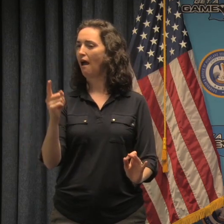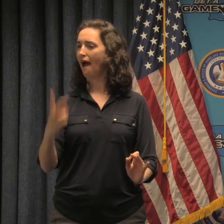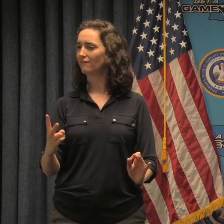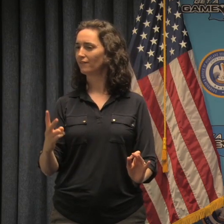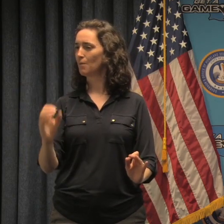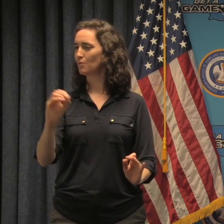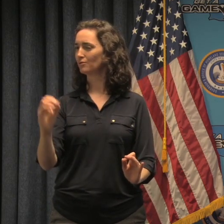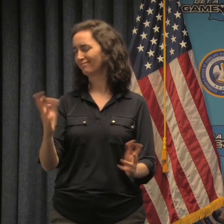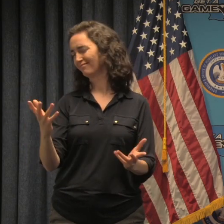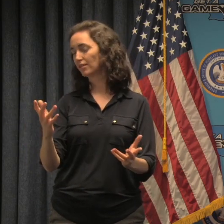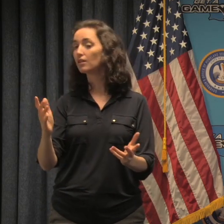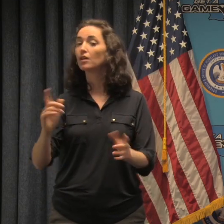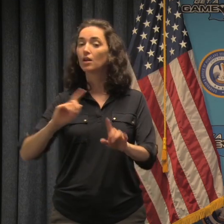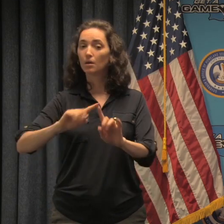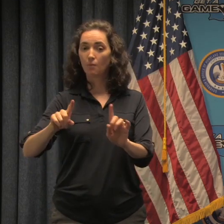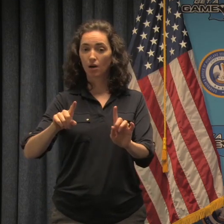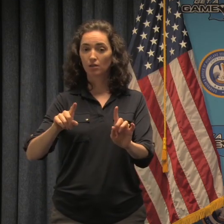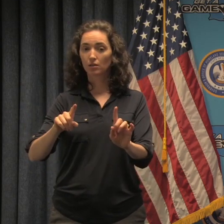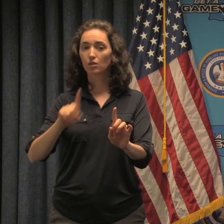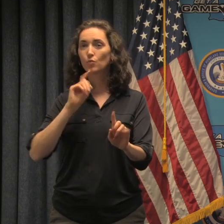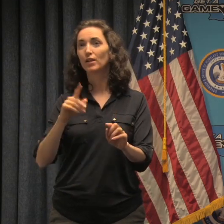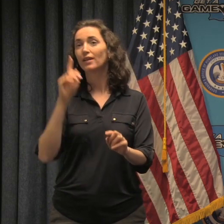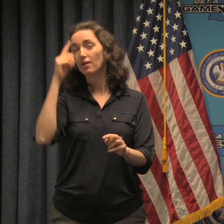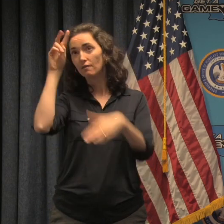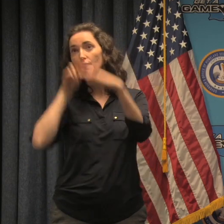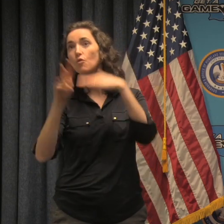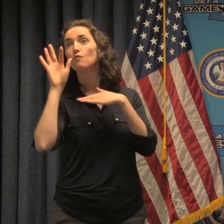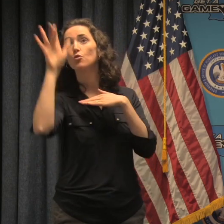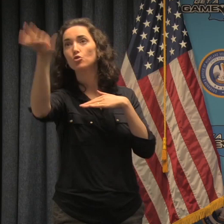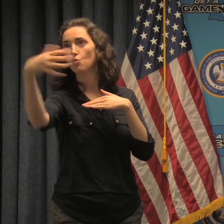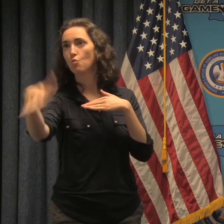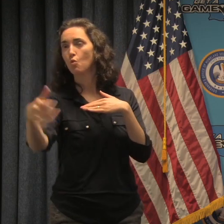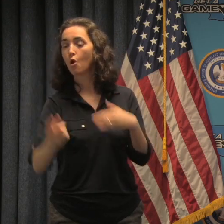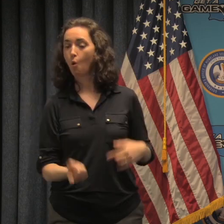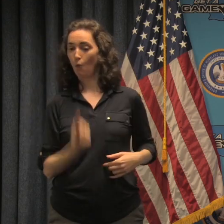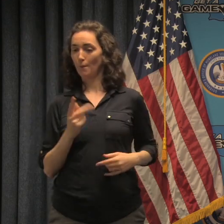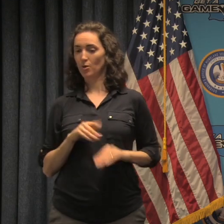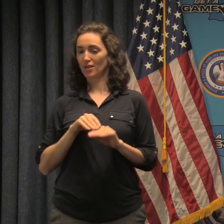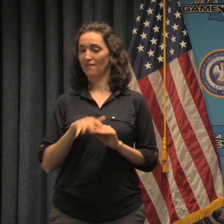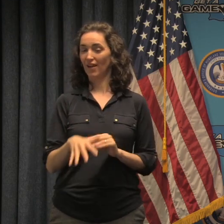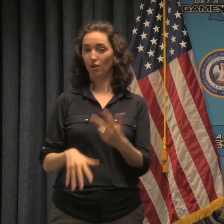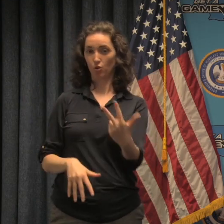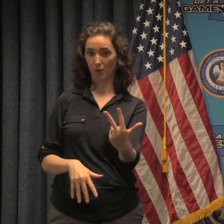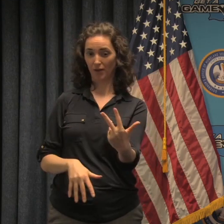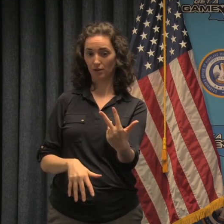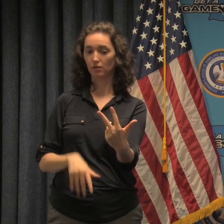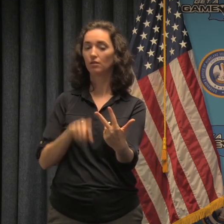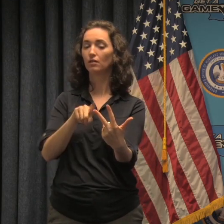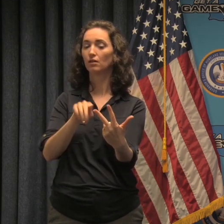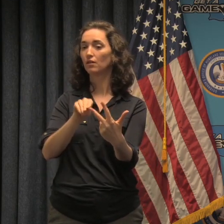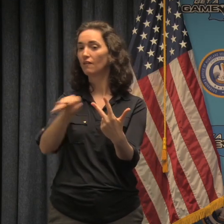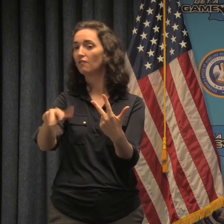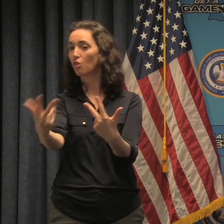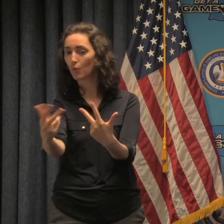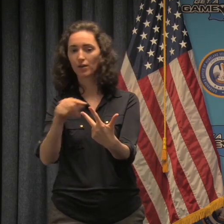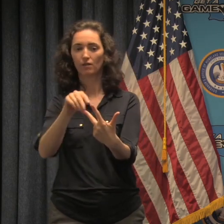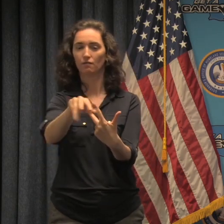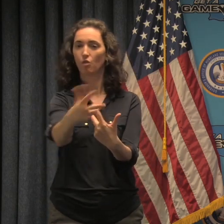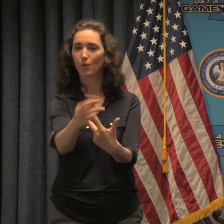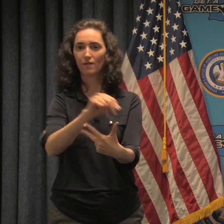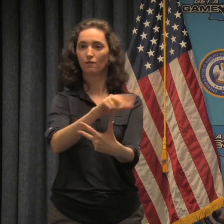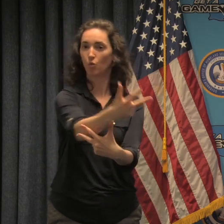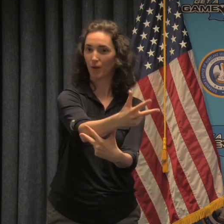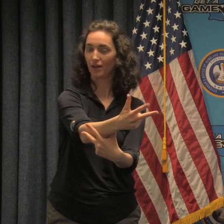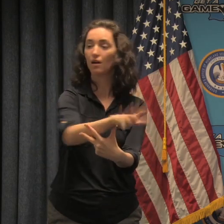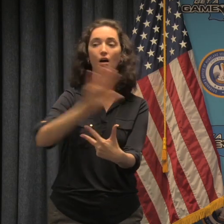just that an individual might infect 3. Those people could turn around and infect 3 each and so forth. But if